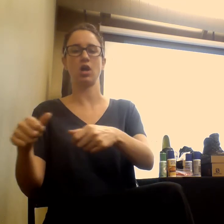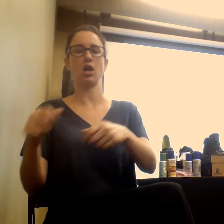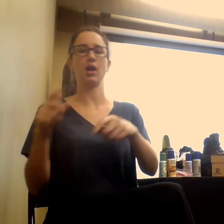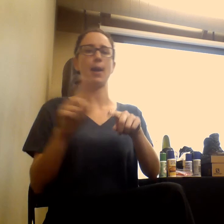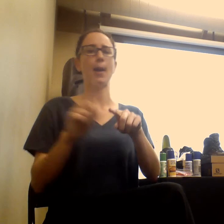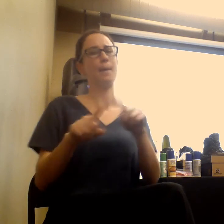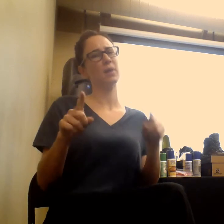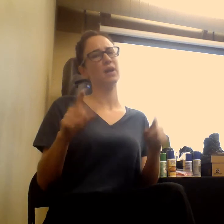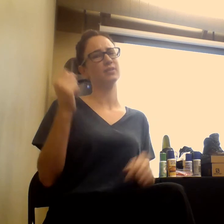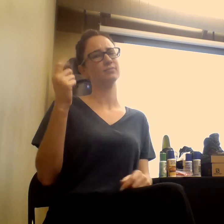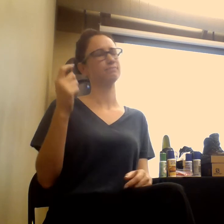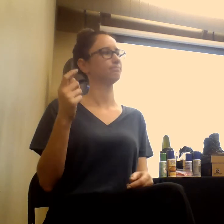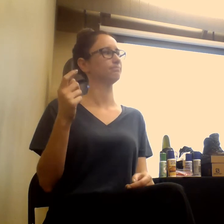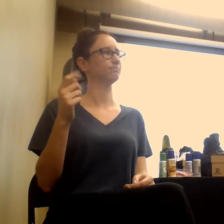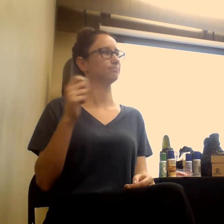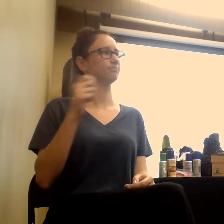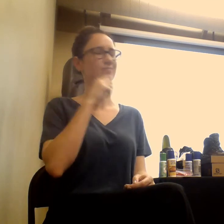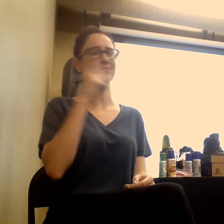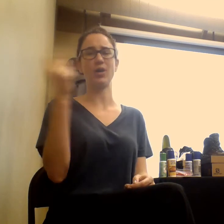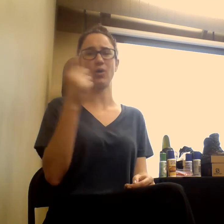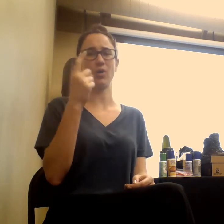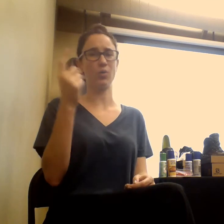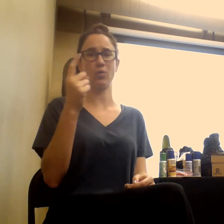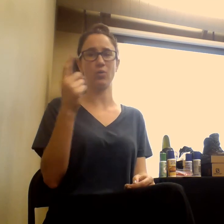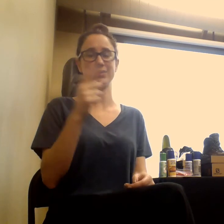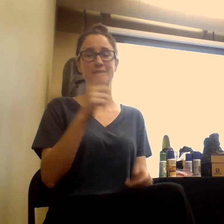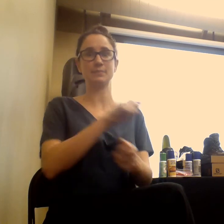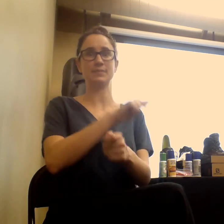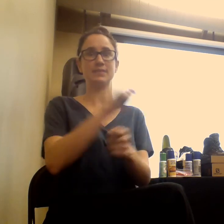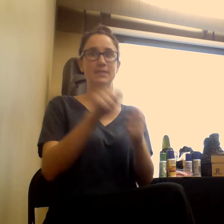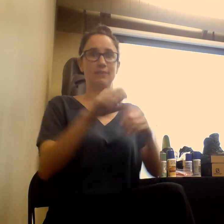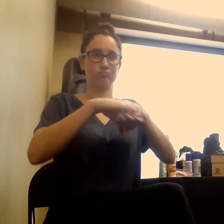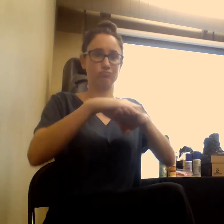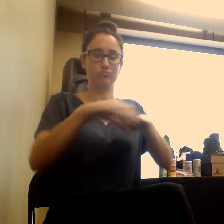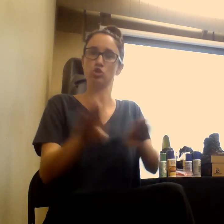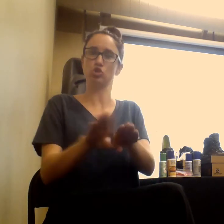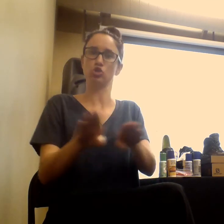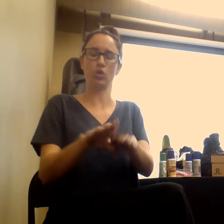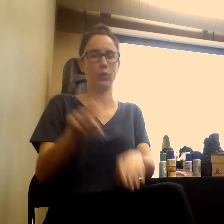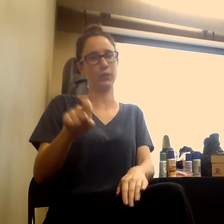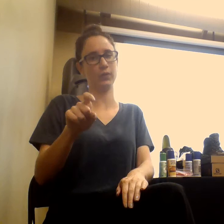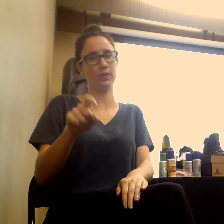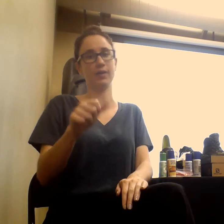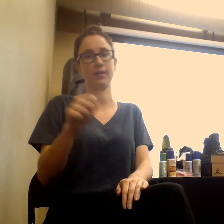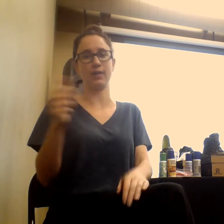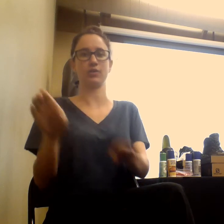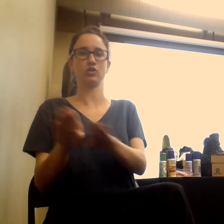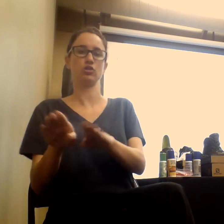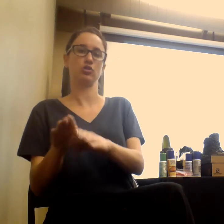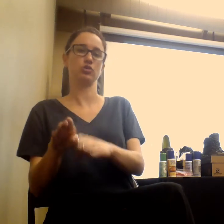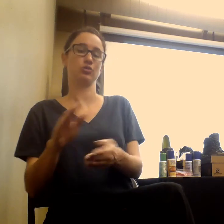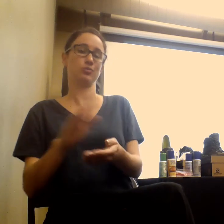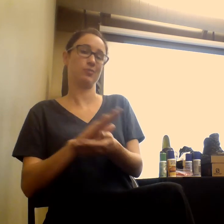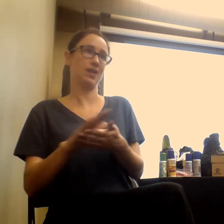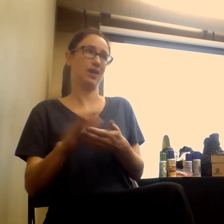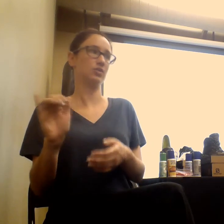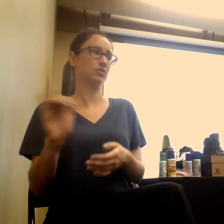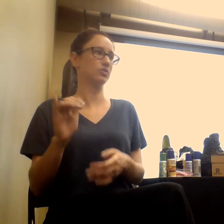why. But when I'm going hiking, I want a high volume boot that is extra wide. So on